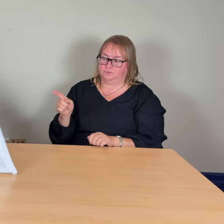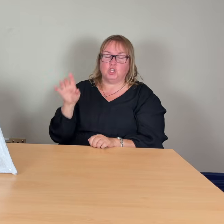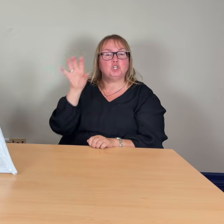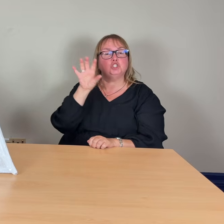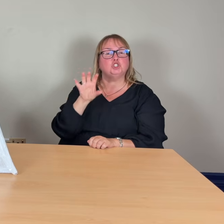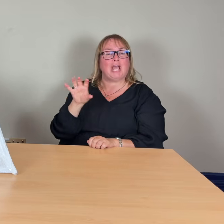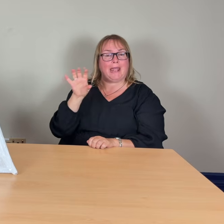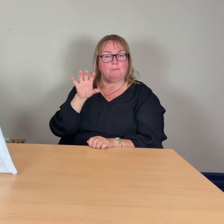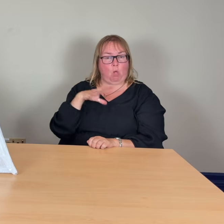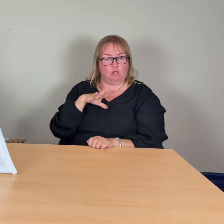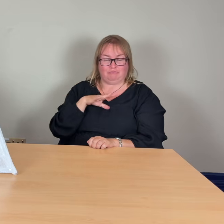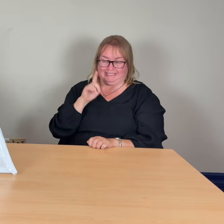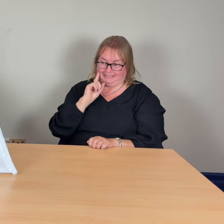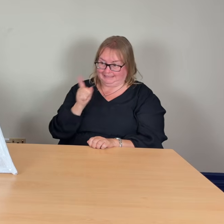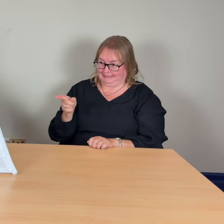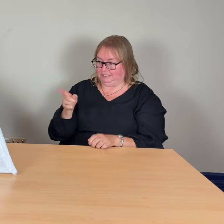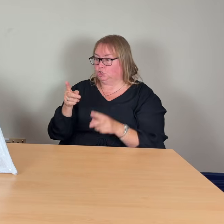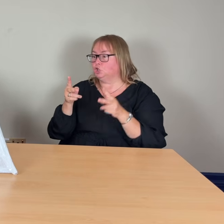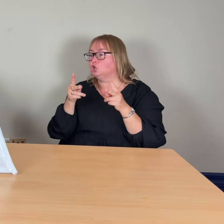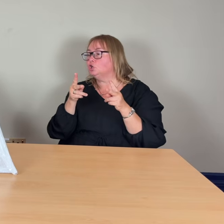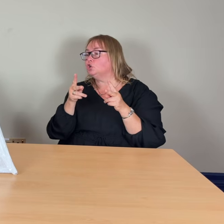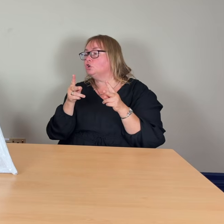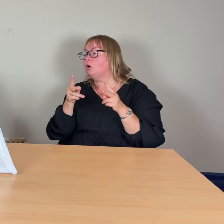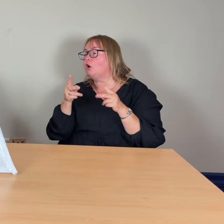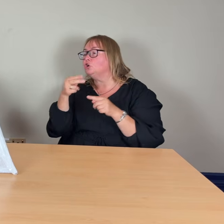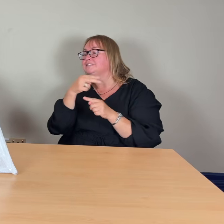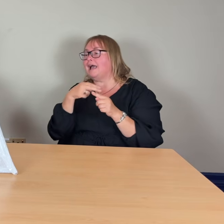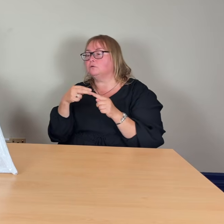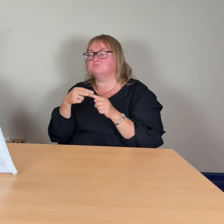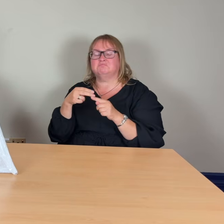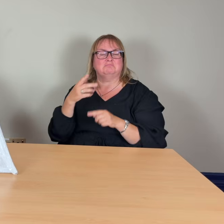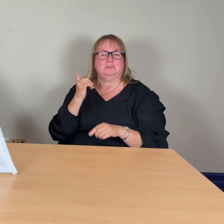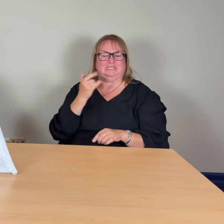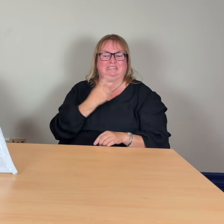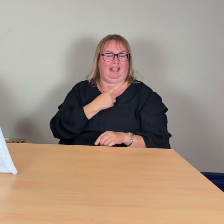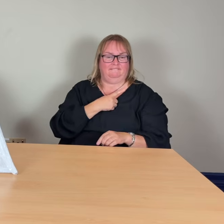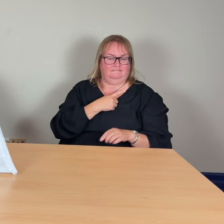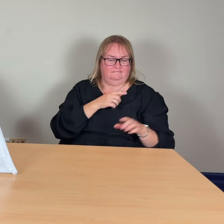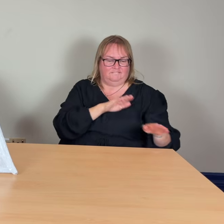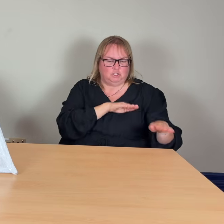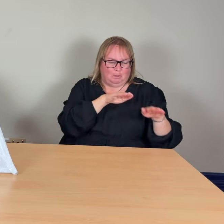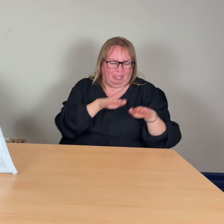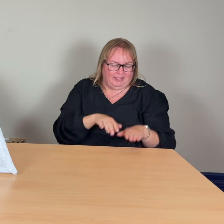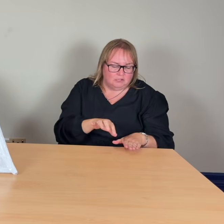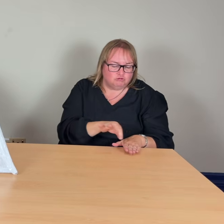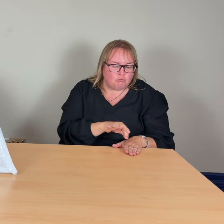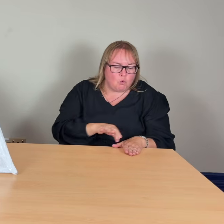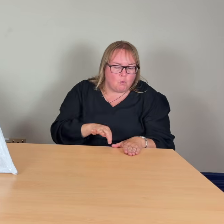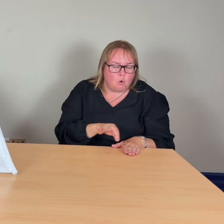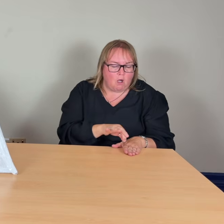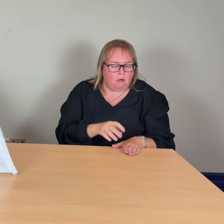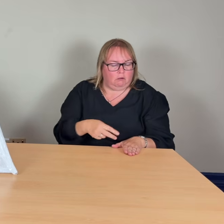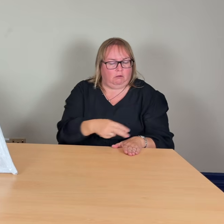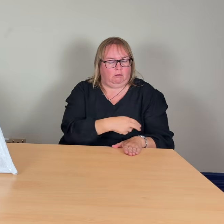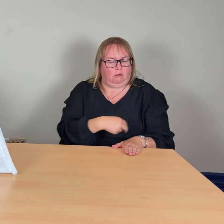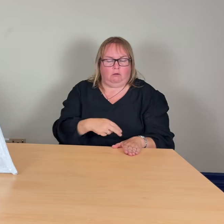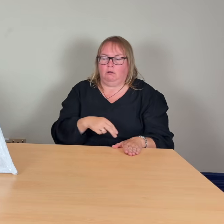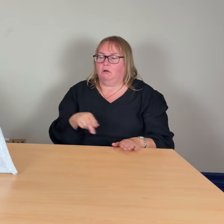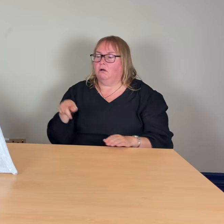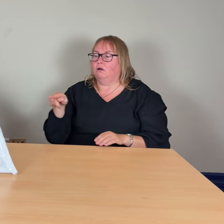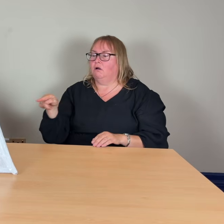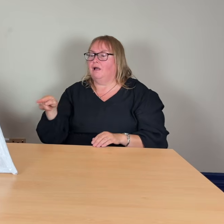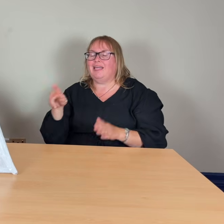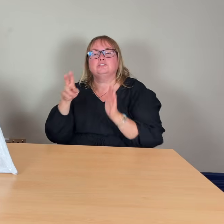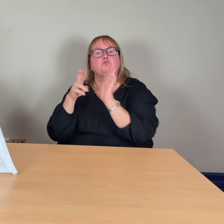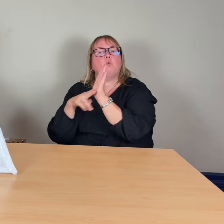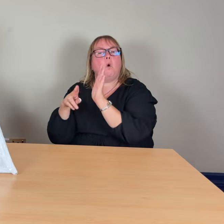cut out already, and you can use templates for this if you want to. And these are done in just ordinary